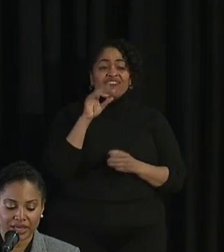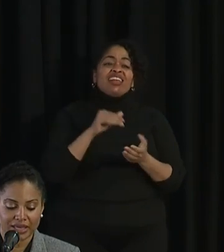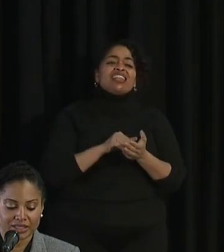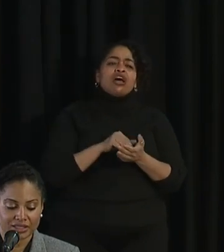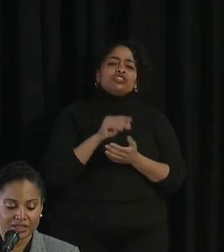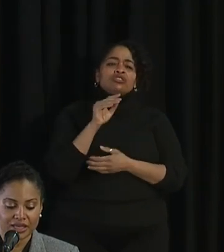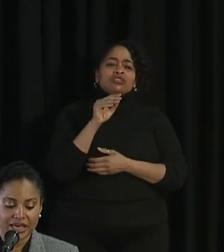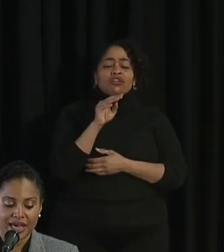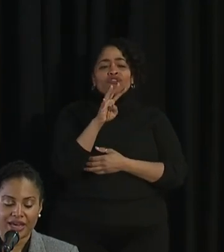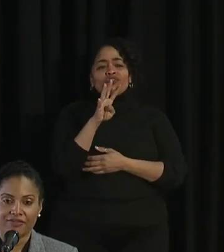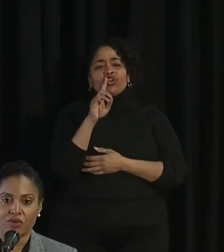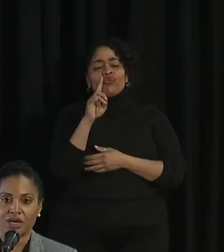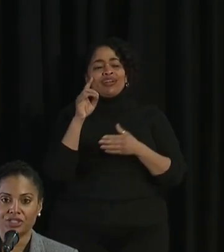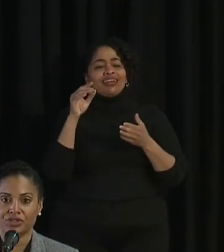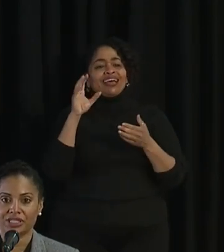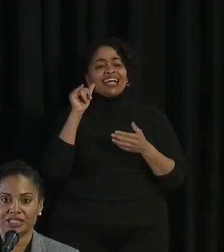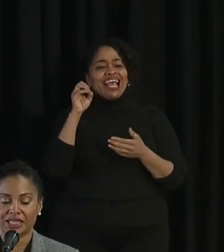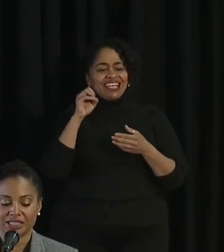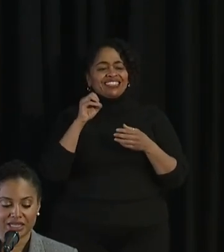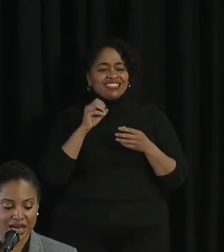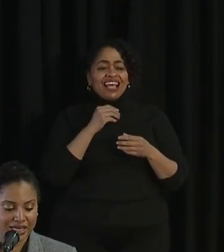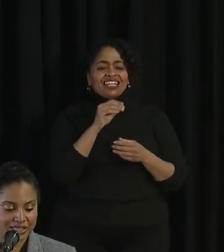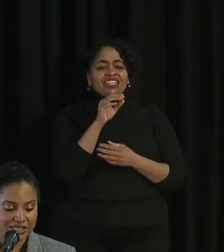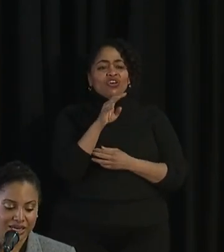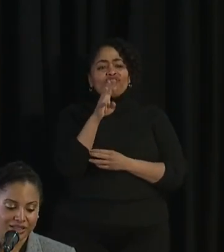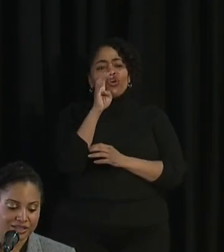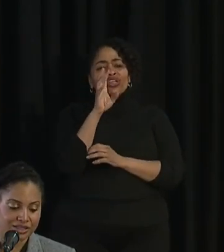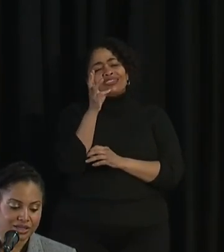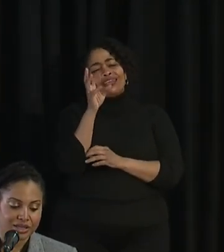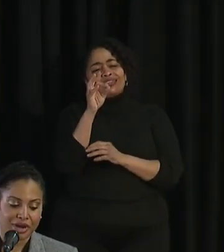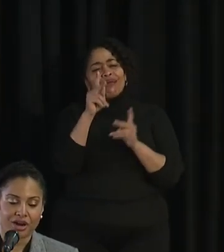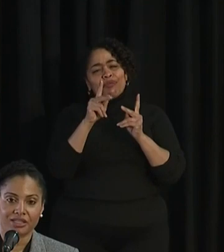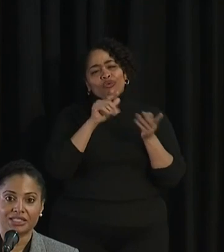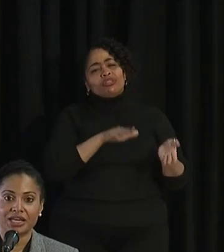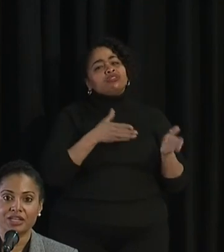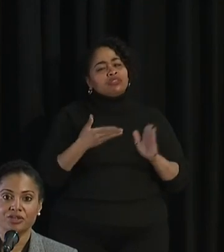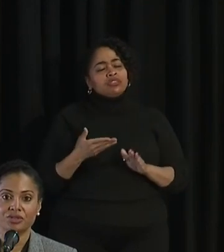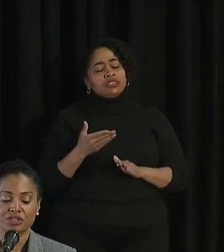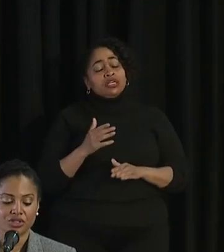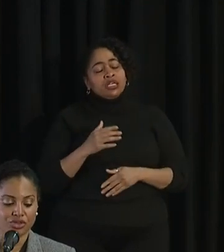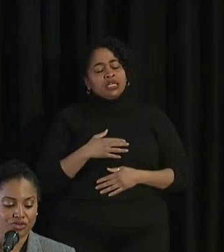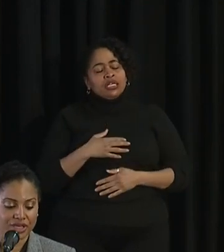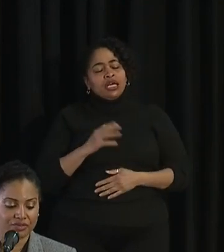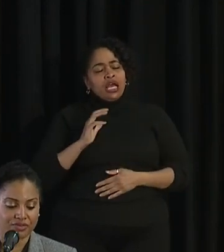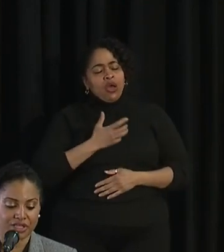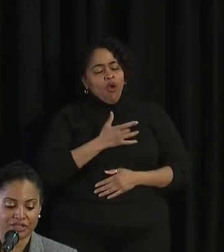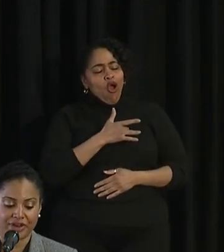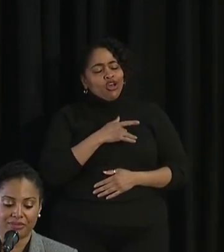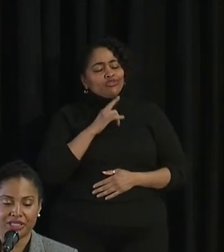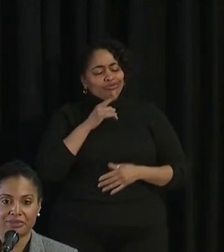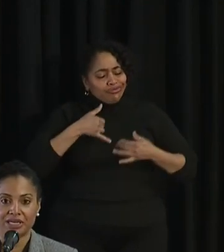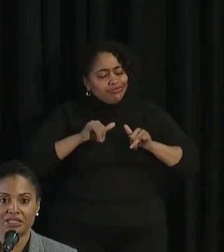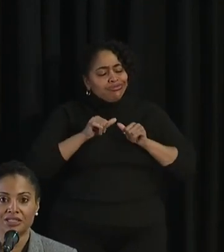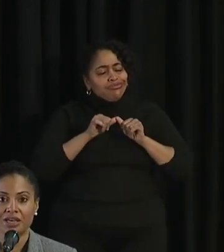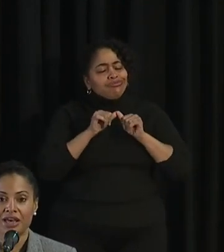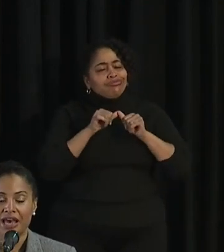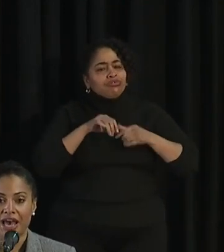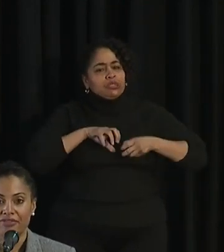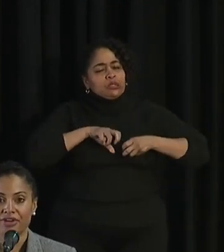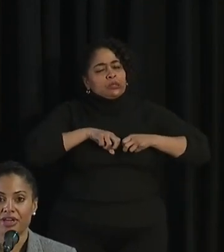7,141 cases and 469 deaths. My heart continues to grieve for these families